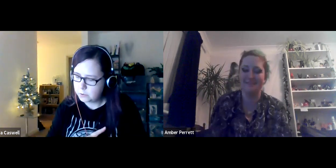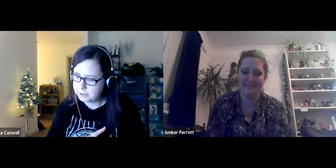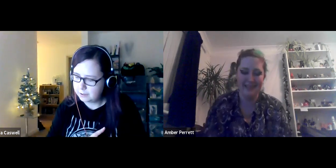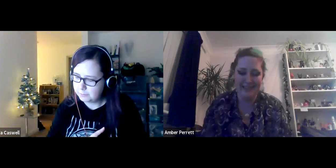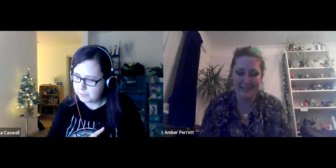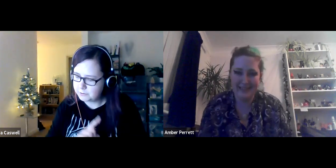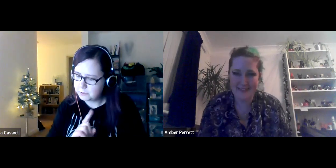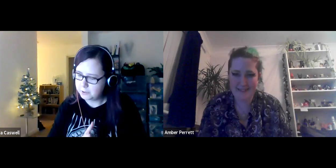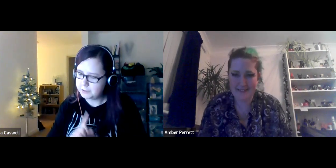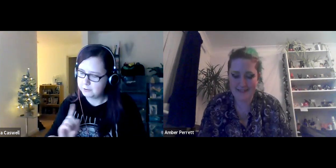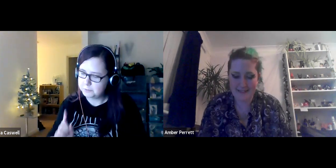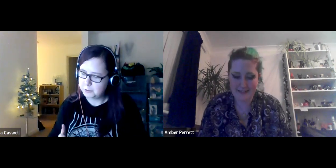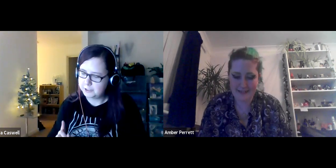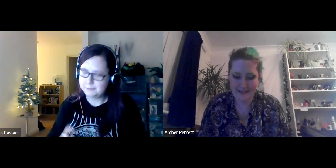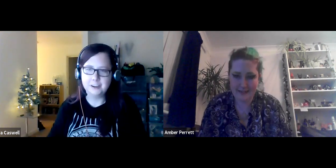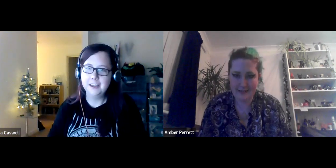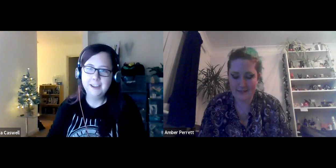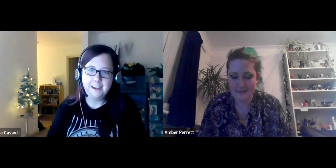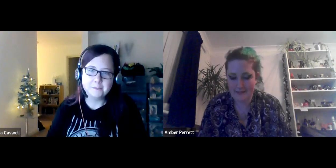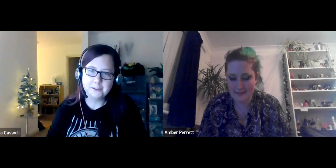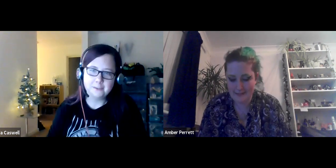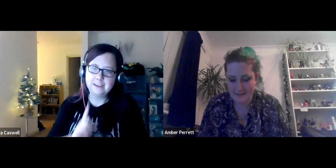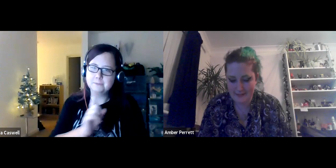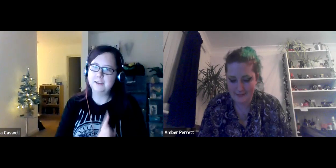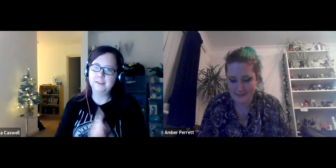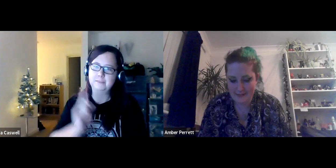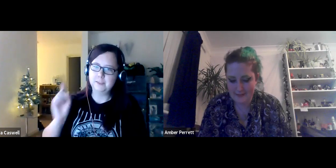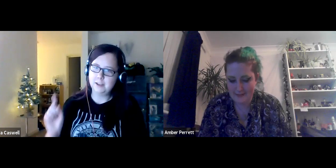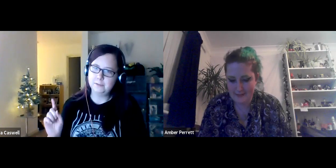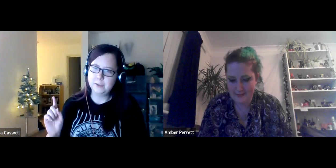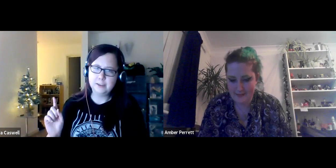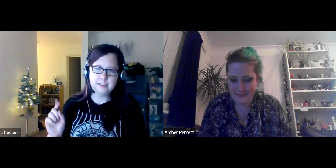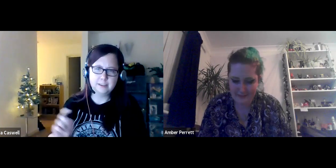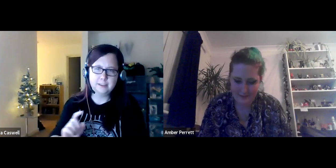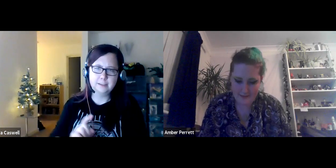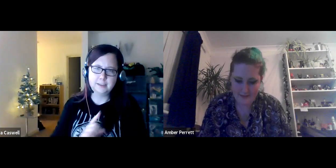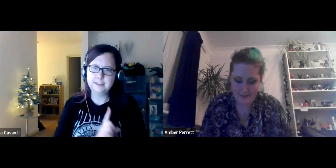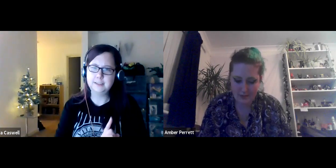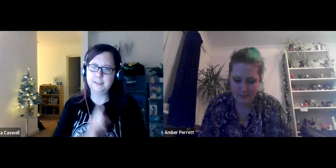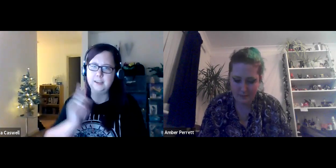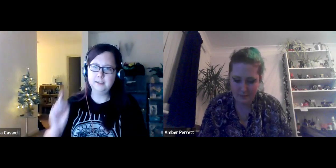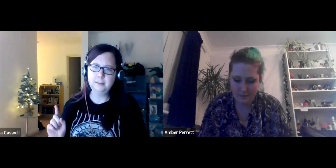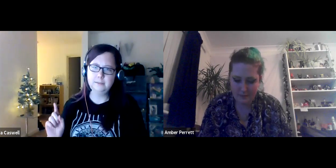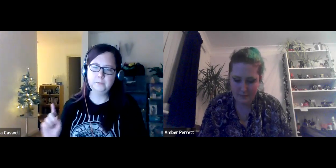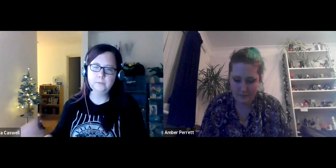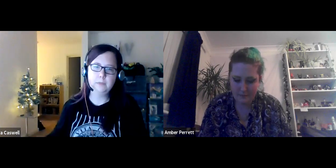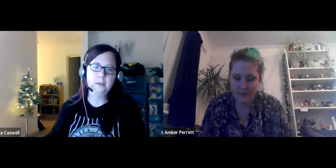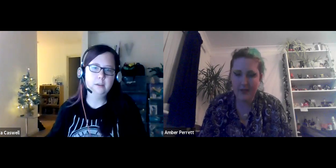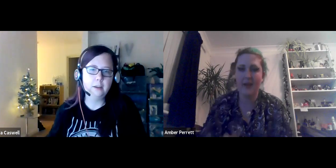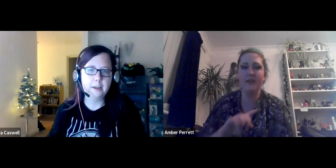Pointing up, bounce twice across body to right. I'm sorry. I think that's that. Later